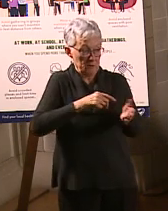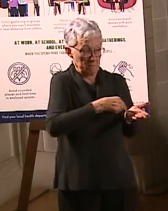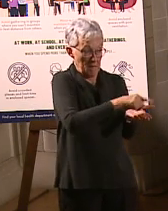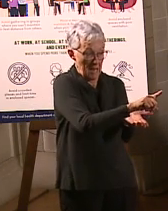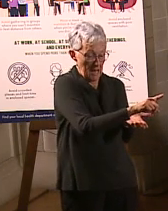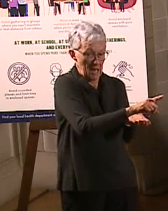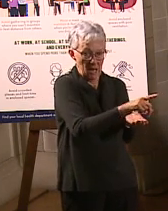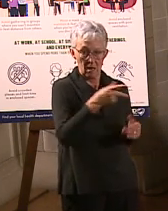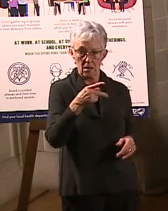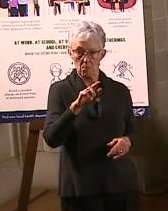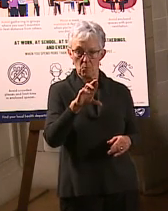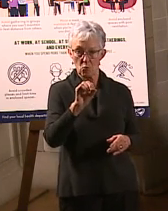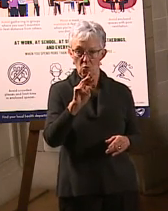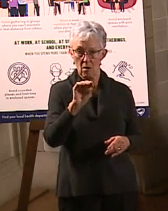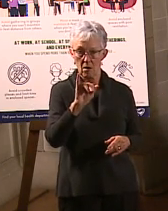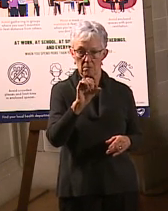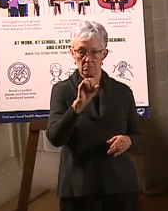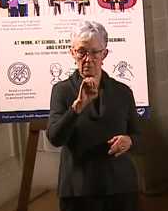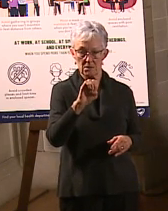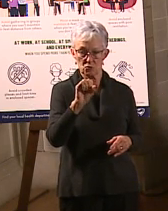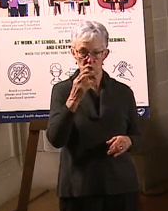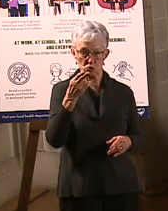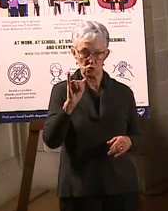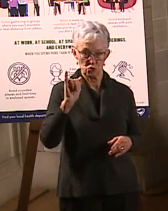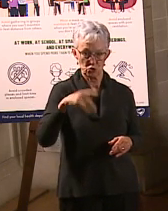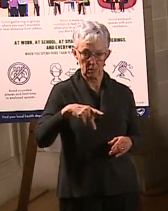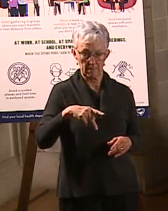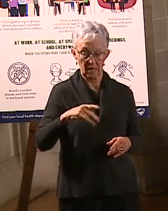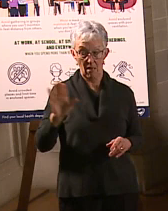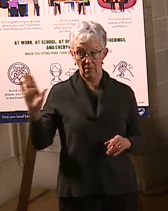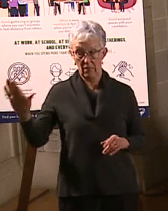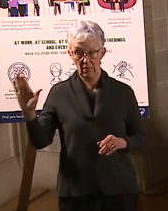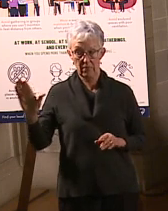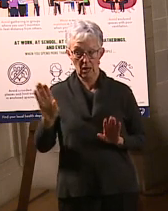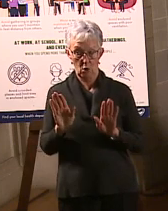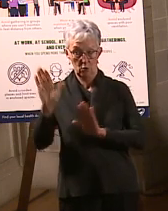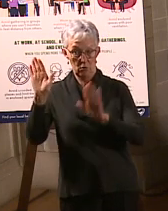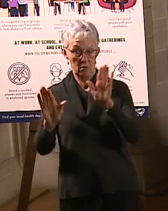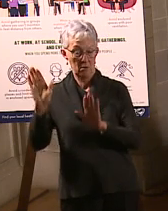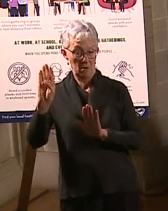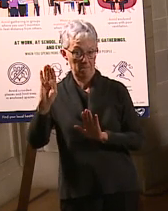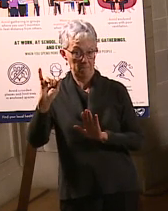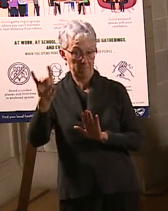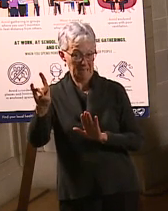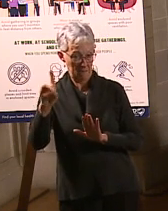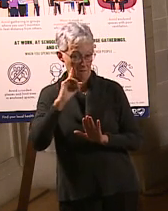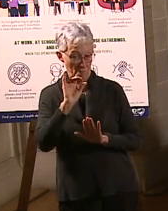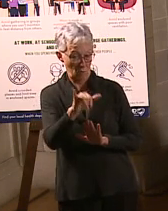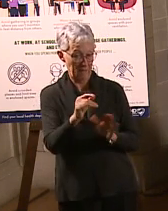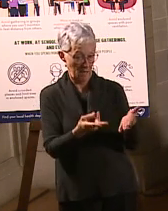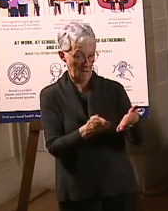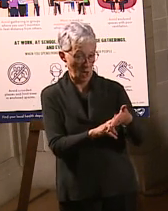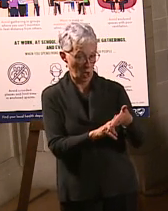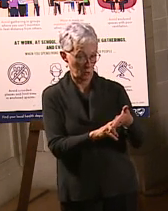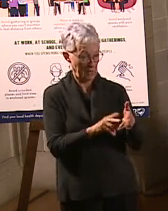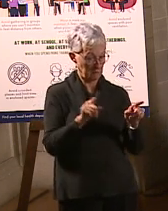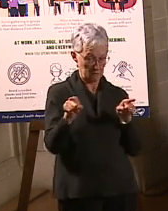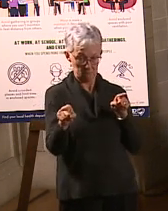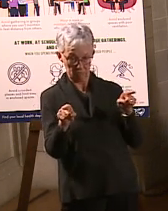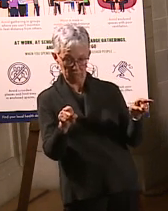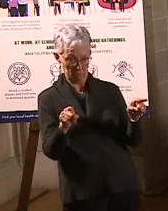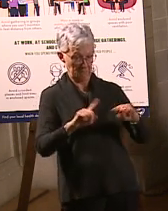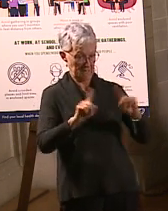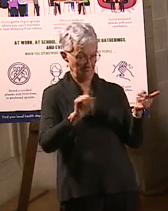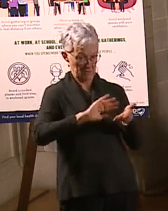Promise Ship had bid as part of their contract. So the difference in those two contracts was not that much. So if we hadn't gone for